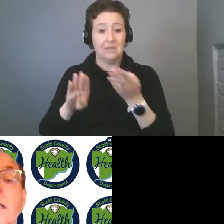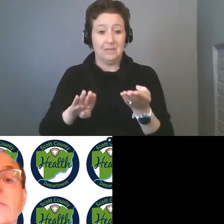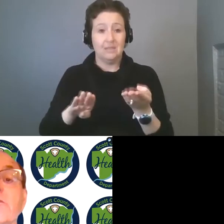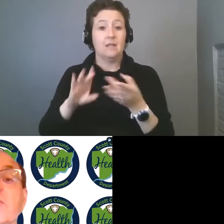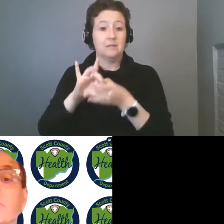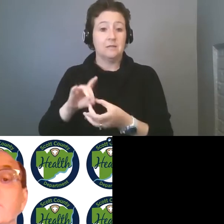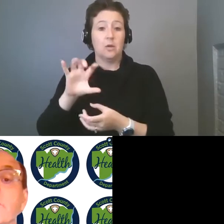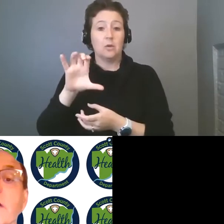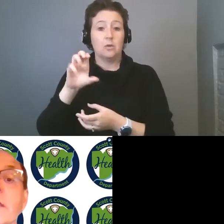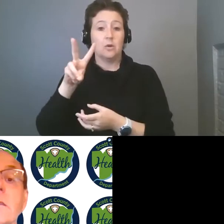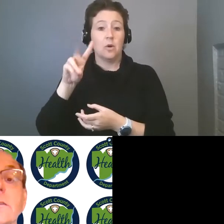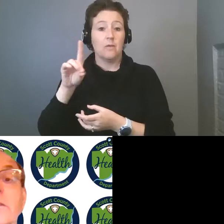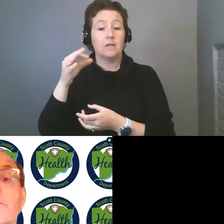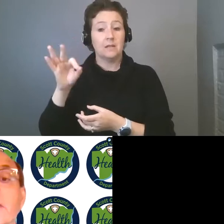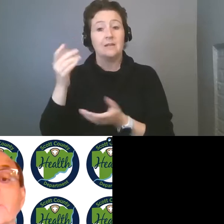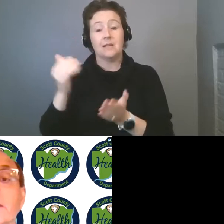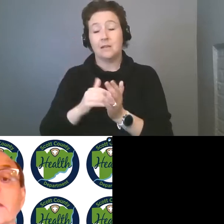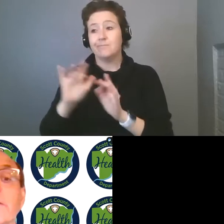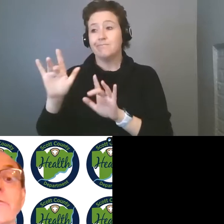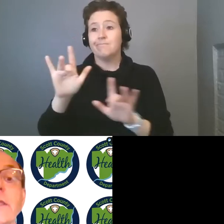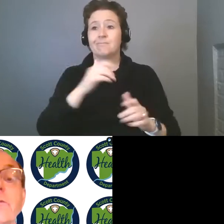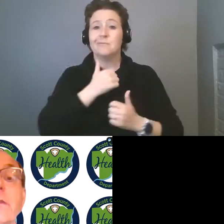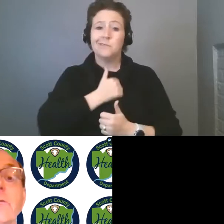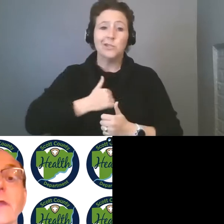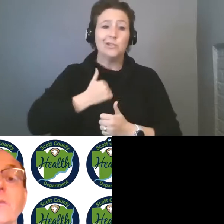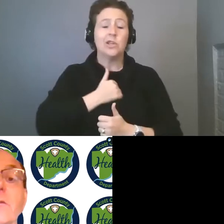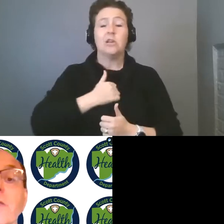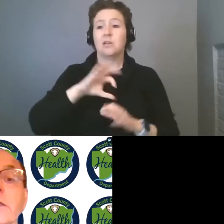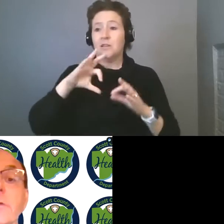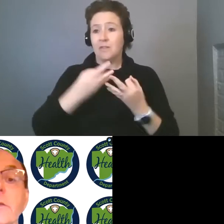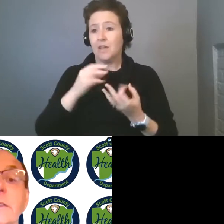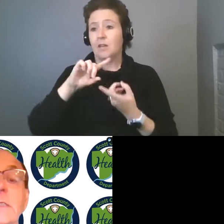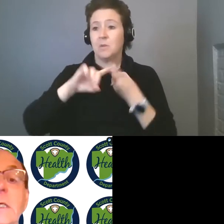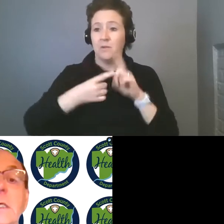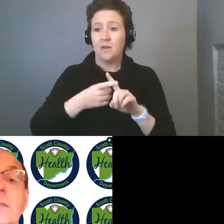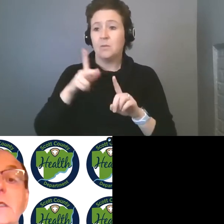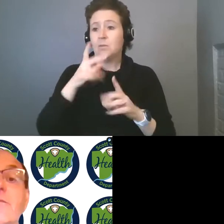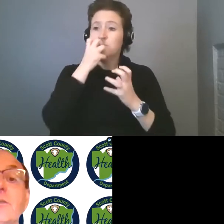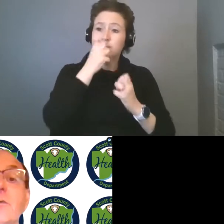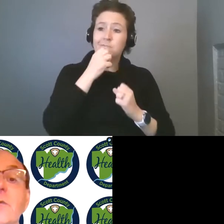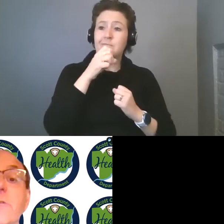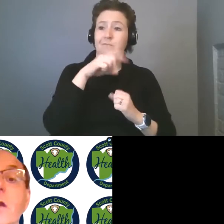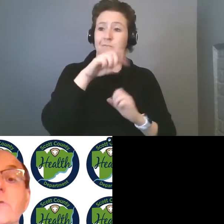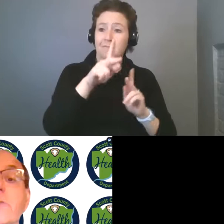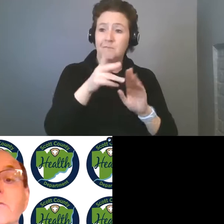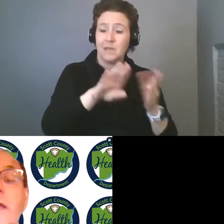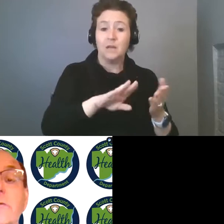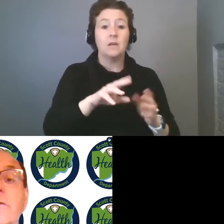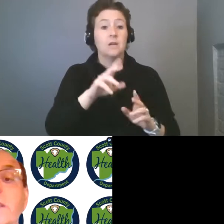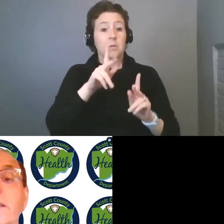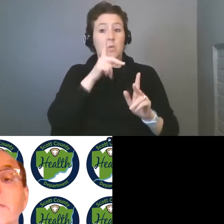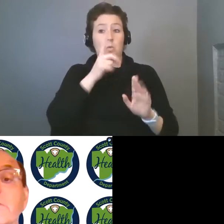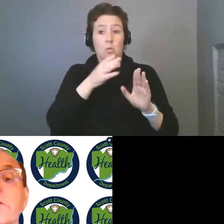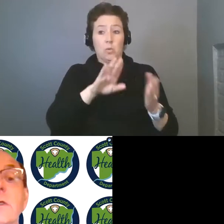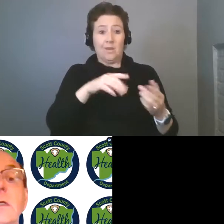Our deepest sympathies go out to the family and the friends of these residents of our community. The individuals we have lost to this virus have been